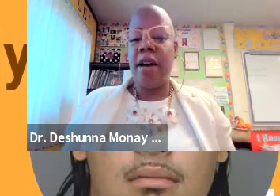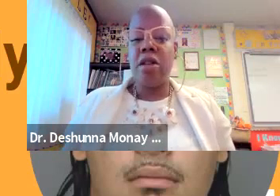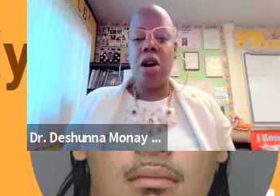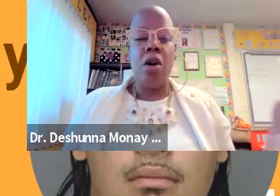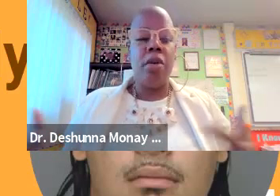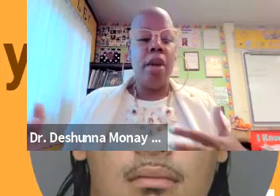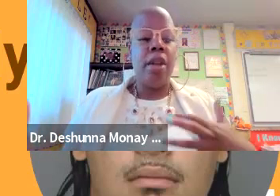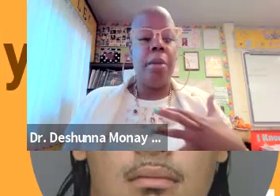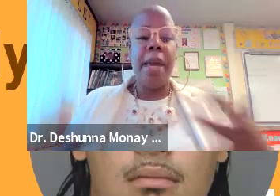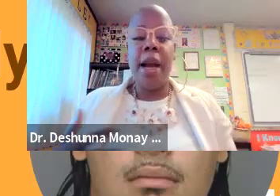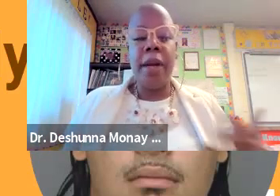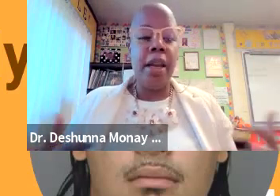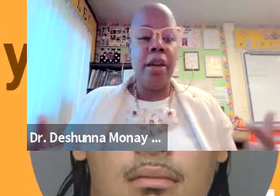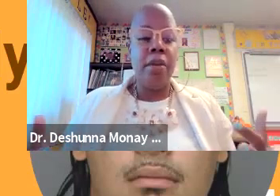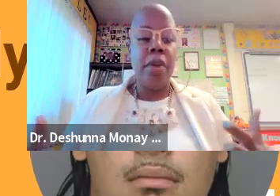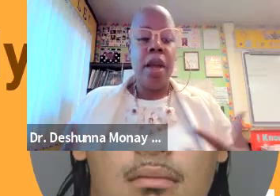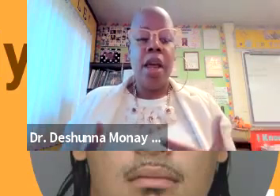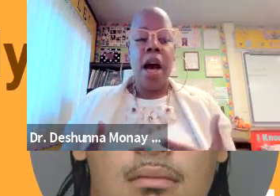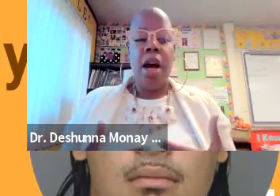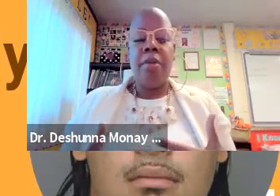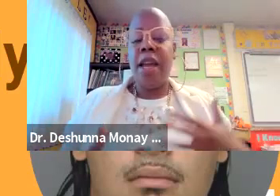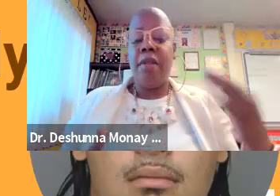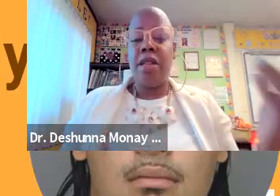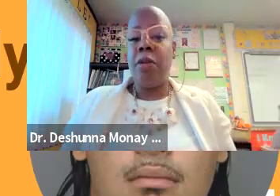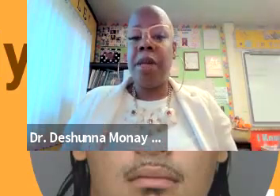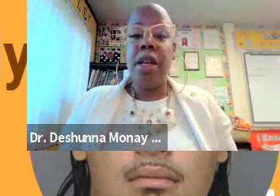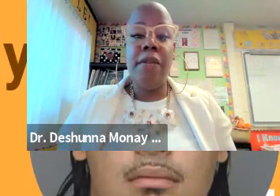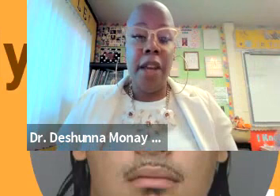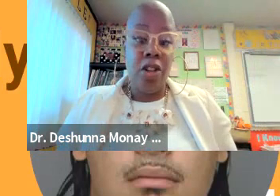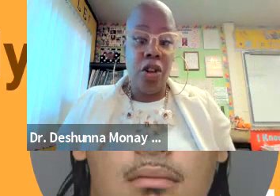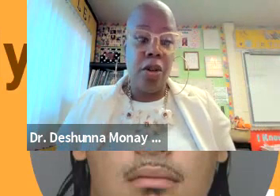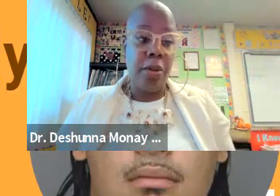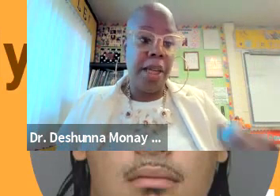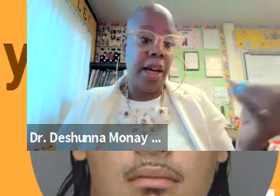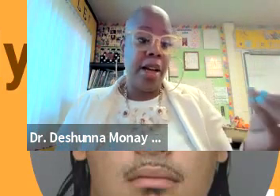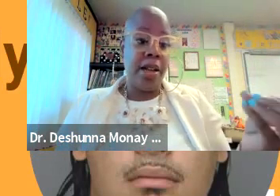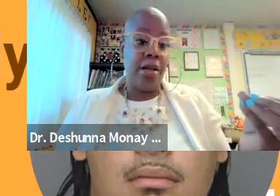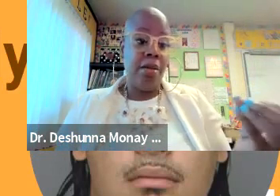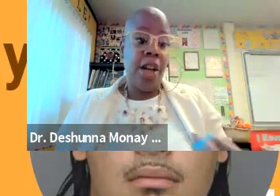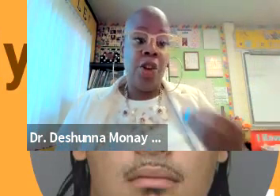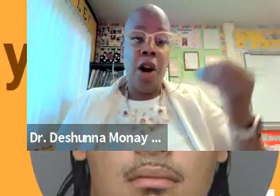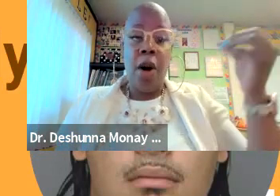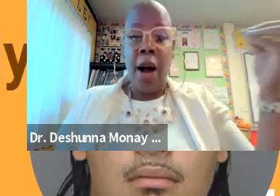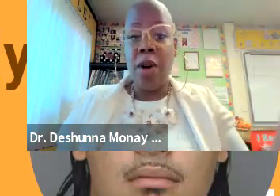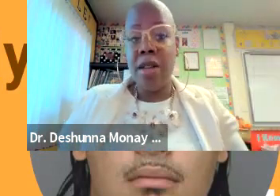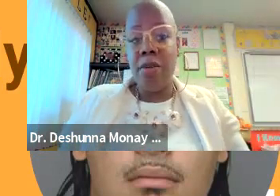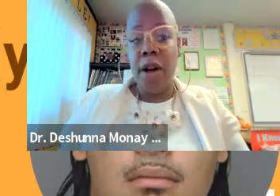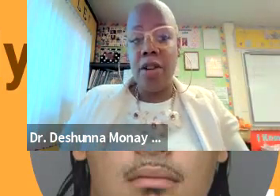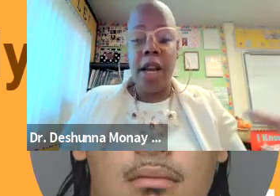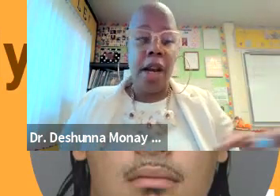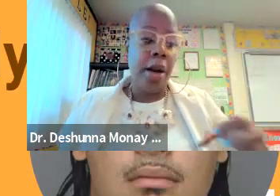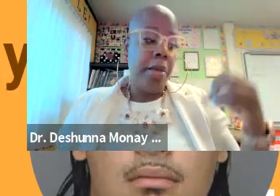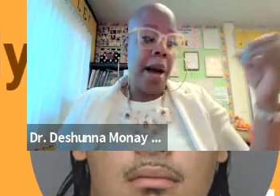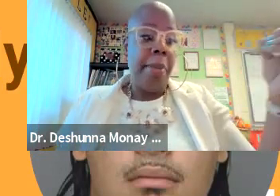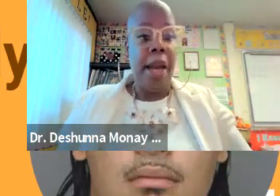head of household, they're married, they have self-belief issues because, I was in